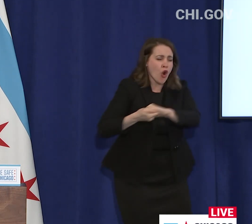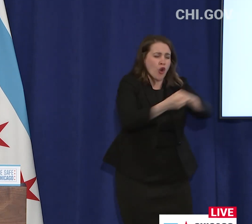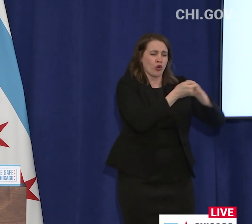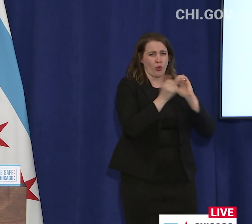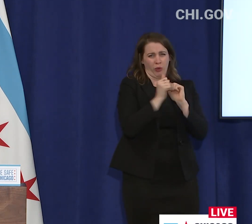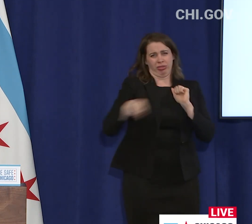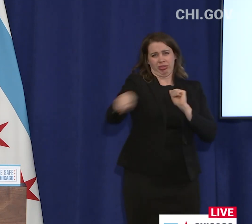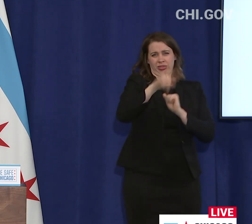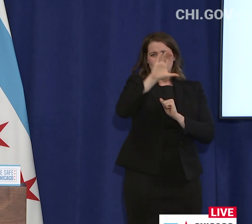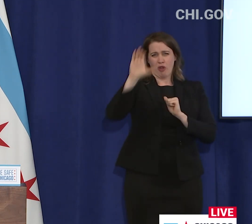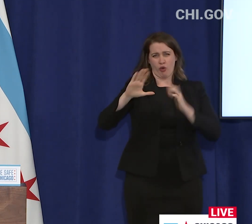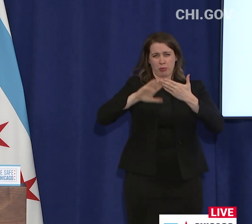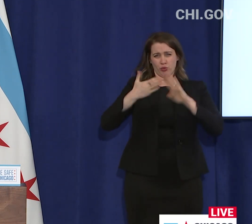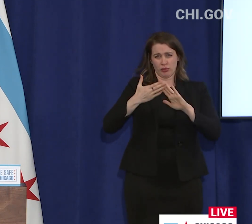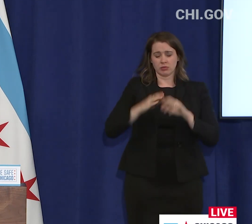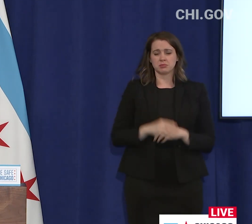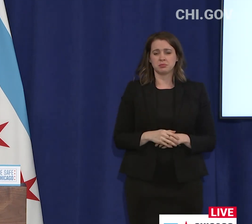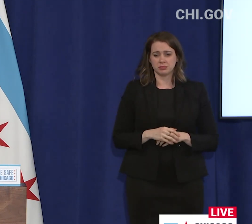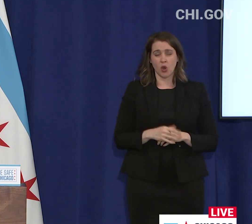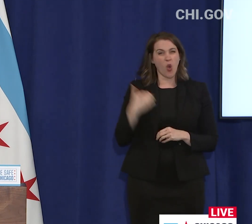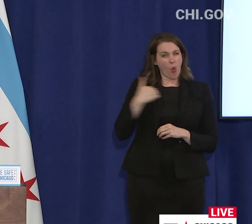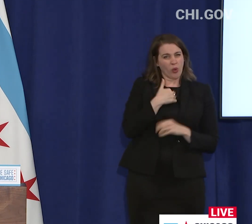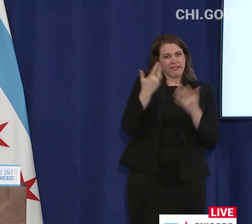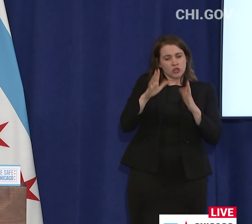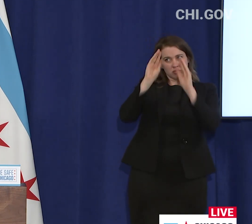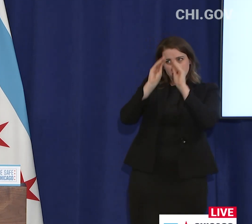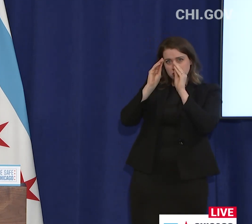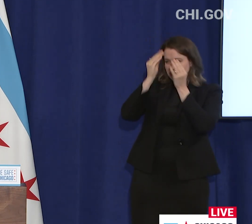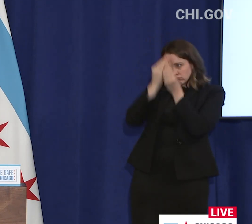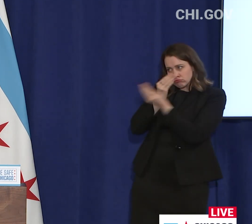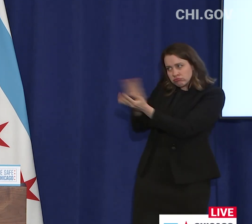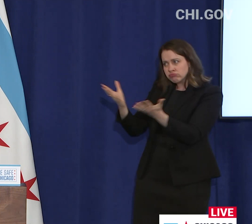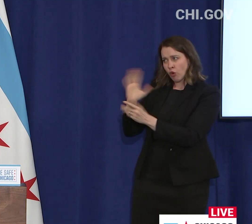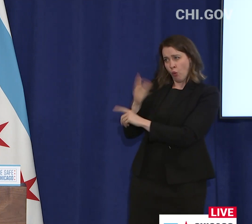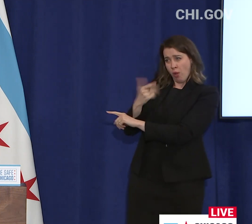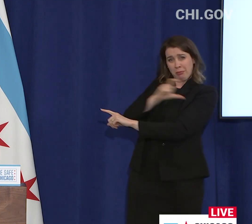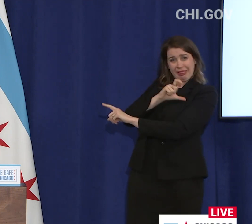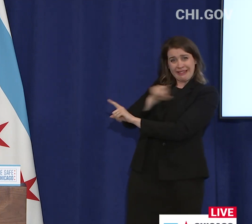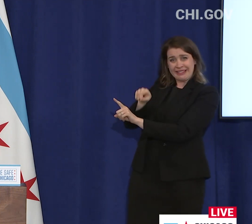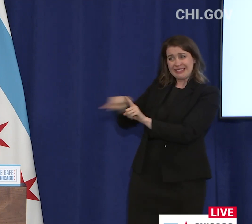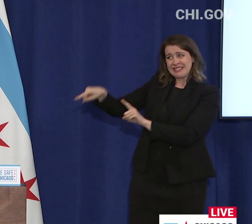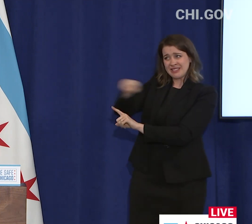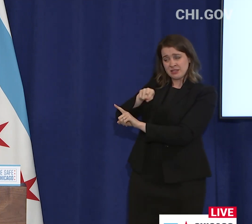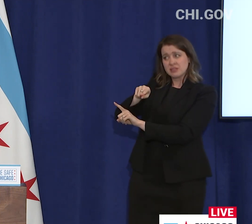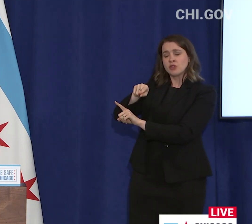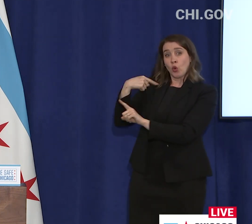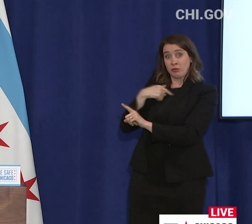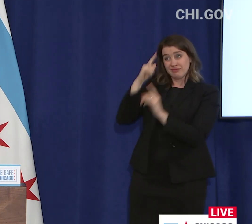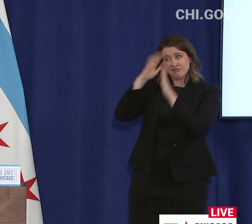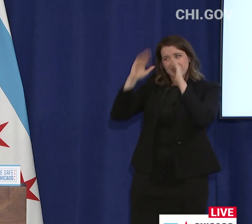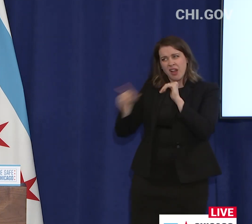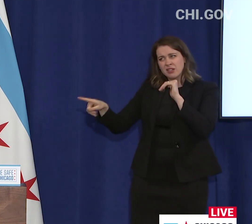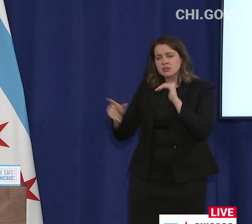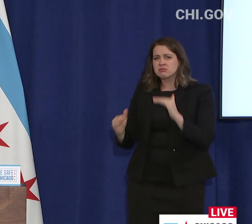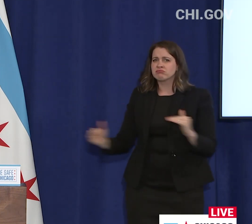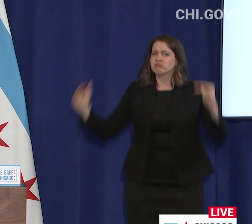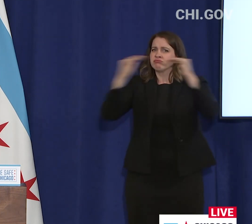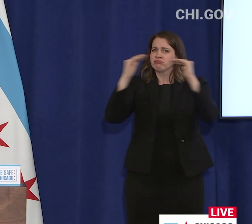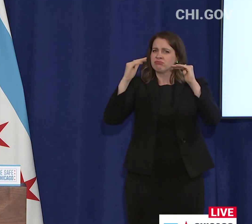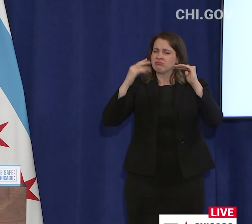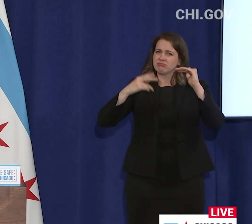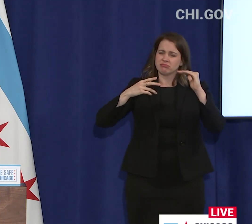are united in making clear to our officers that we hold them and that they must hold themselves to the highest standards.